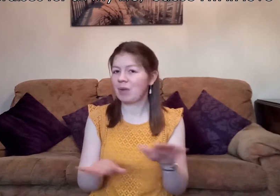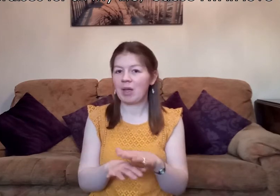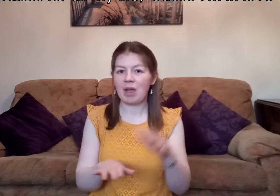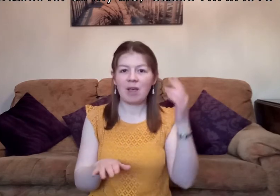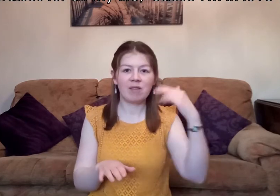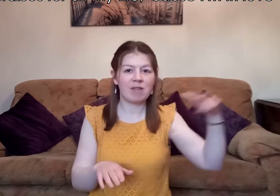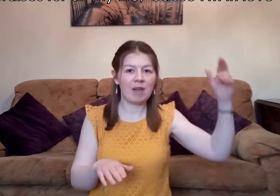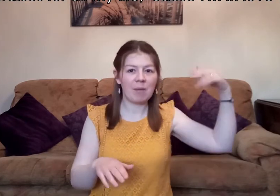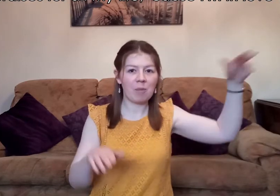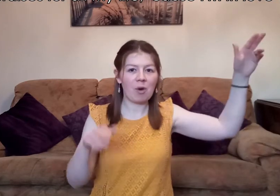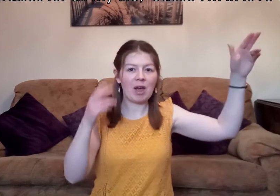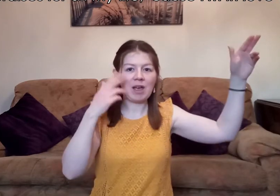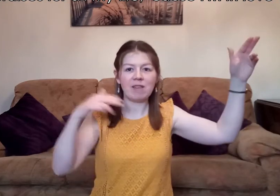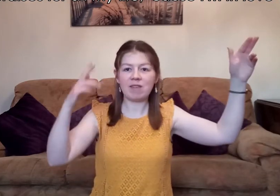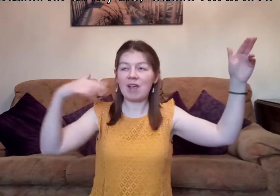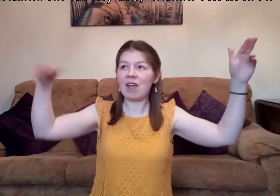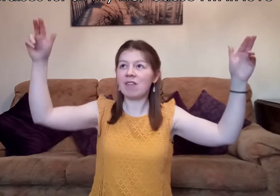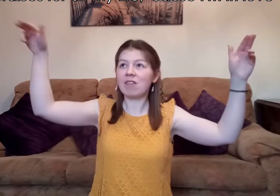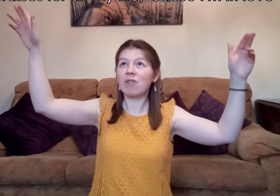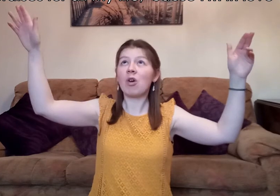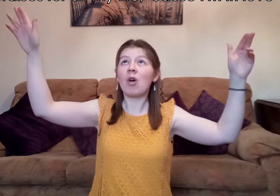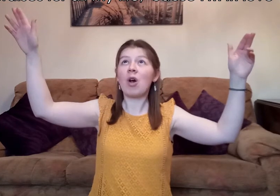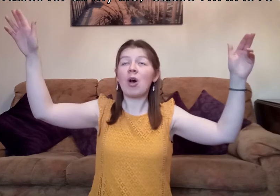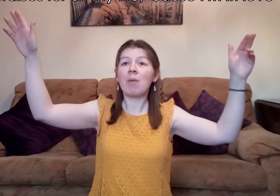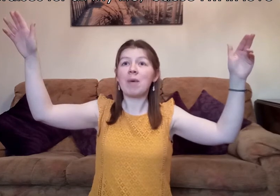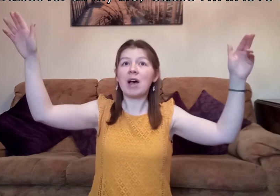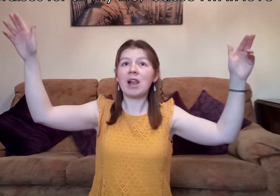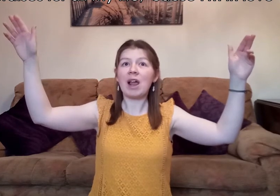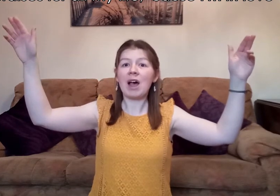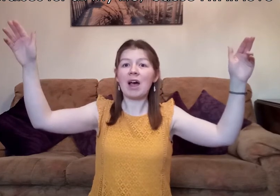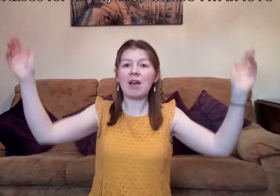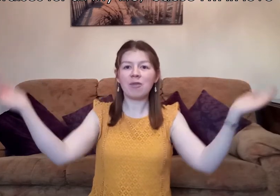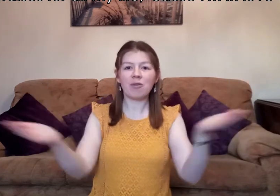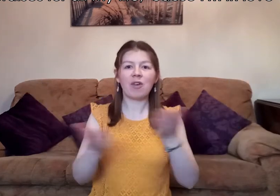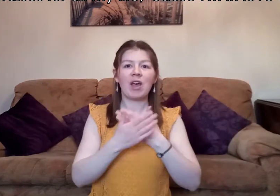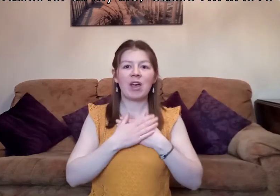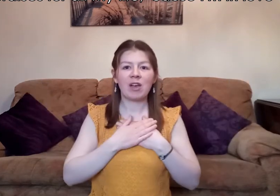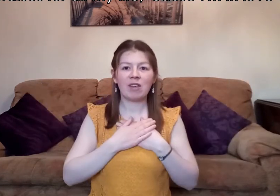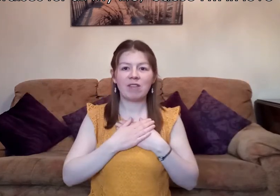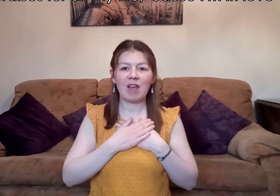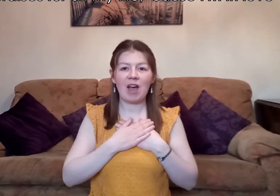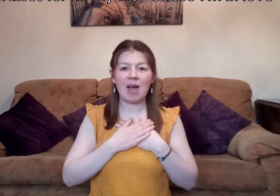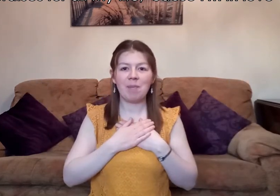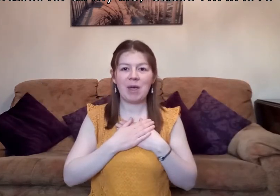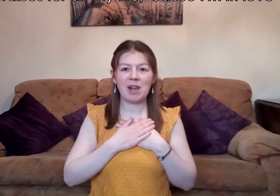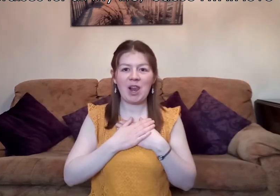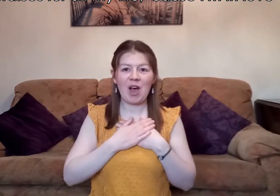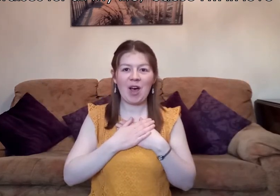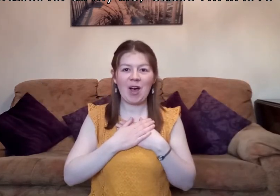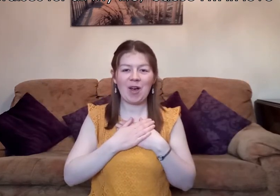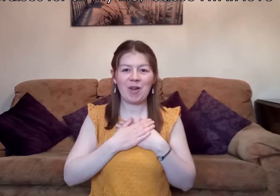But I'll sing praises for all my life, 'cause I'm in